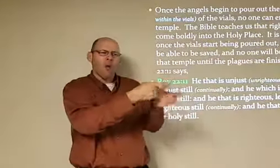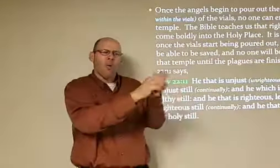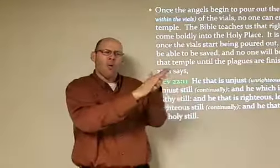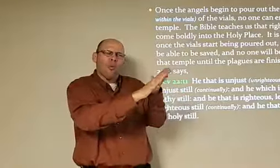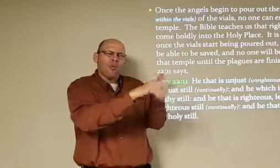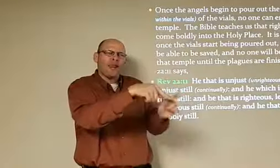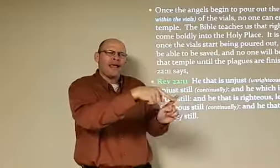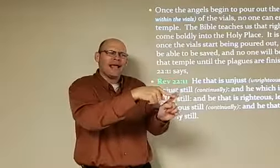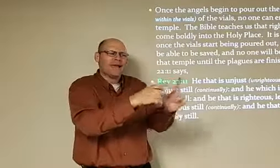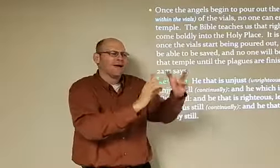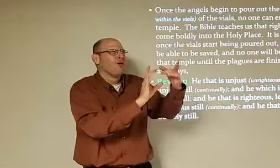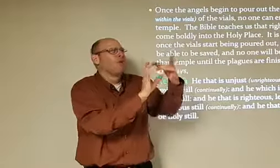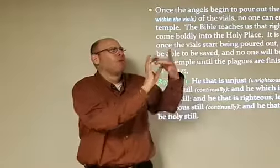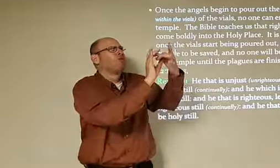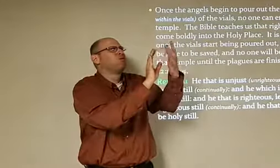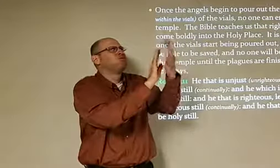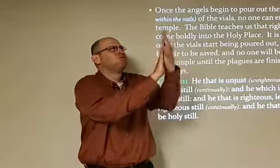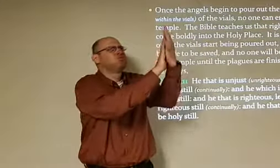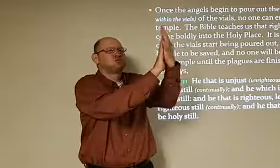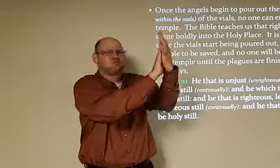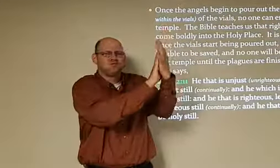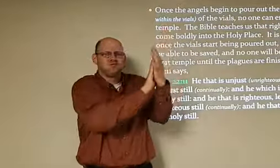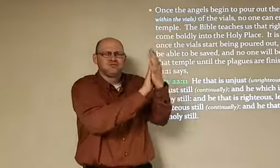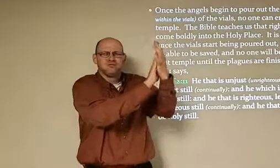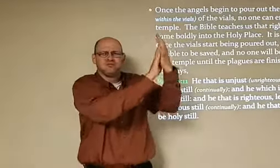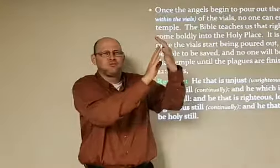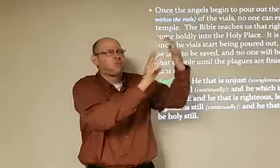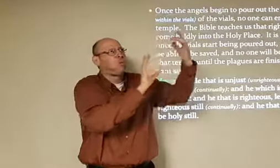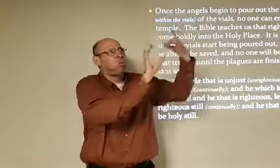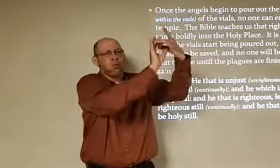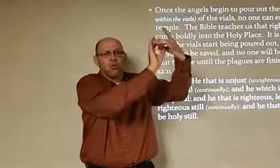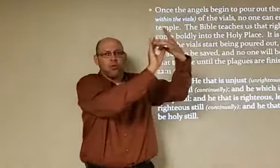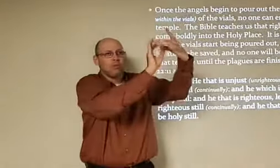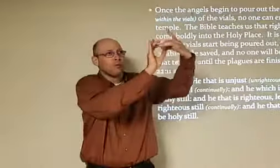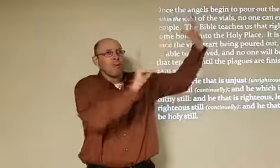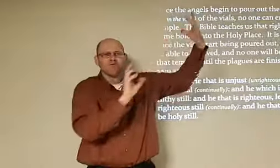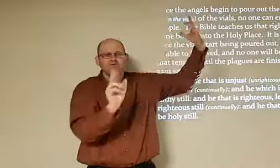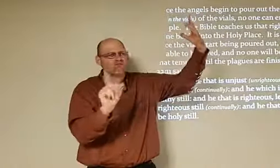holy, let him be holy still.